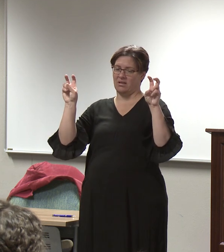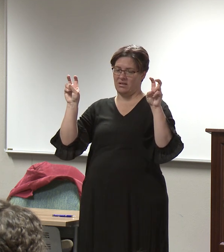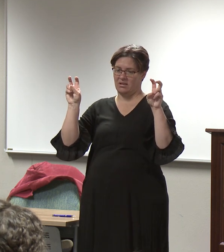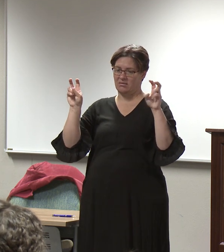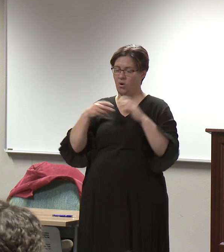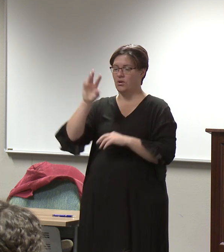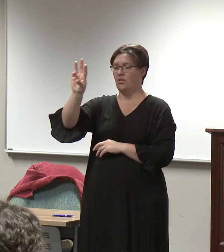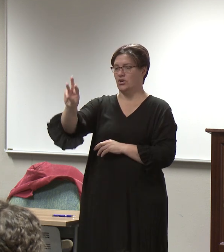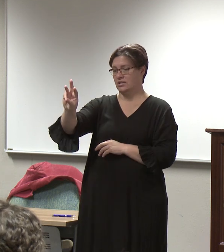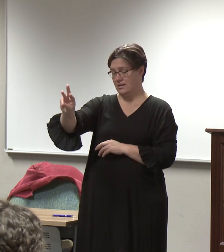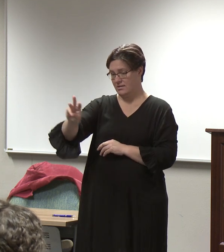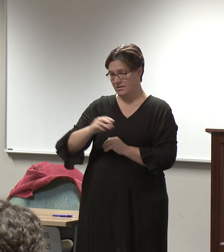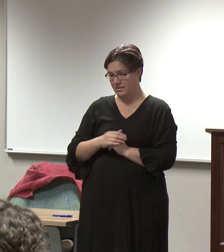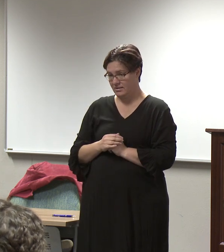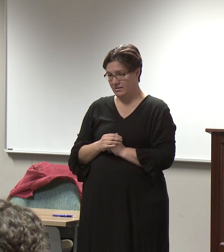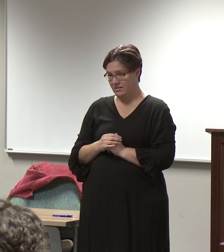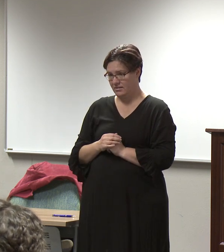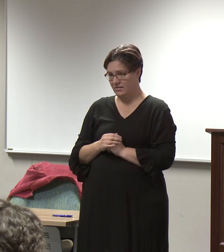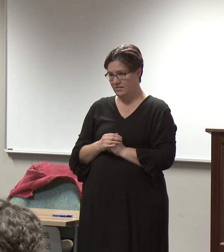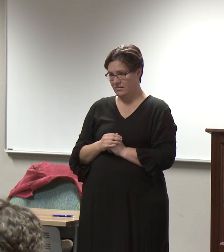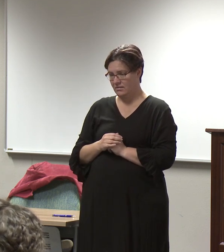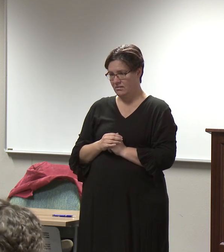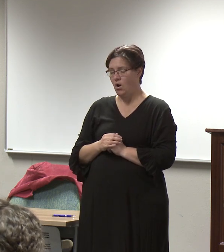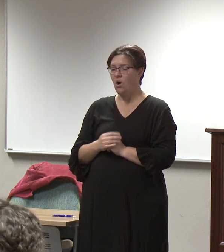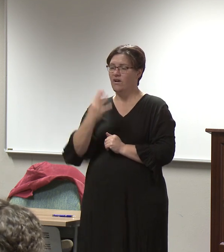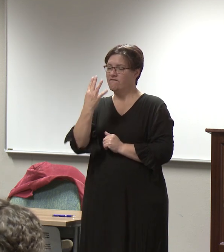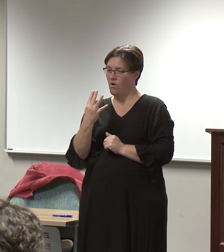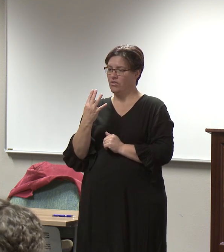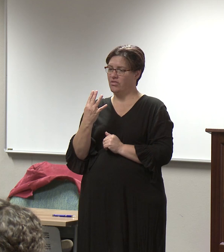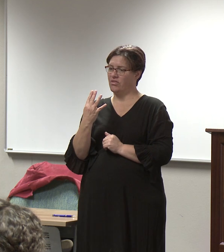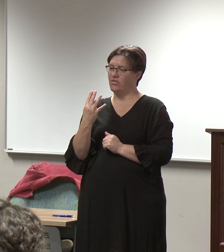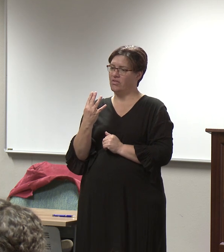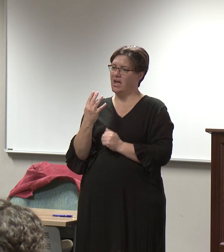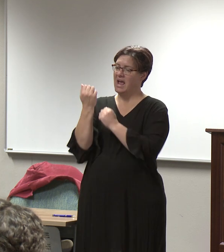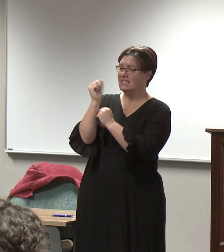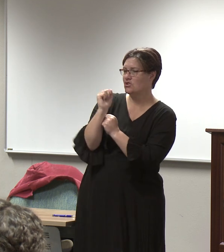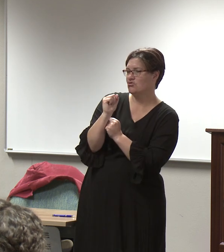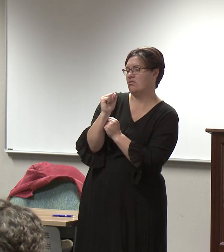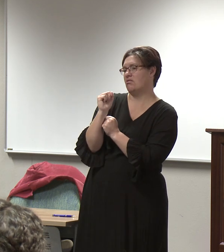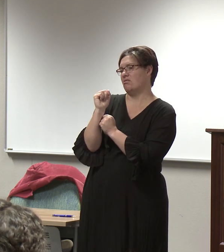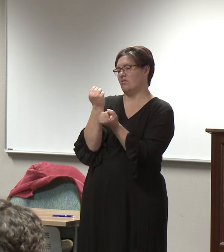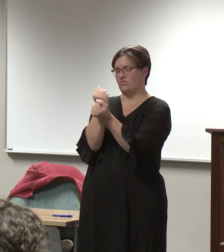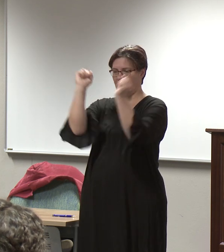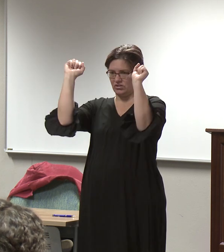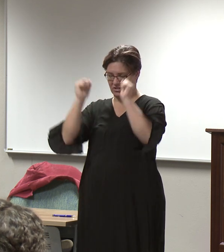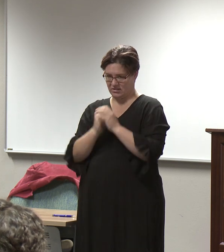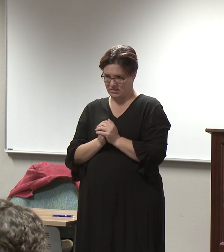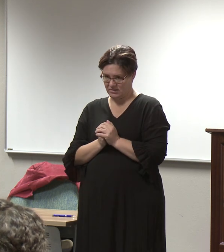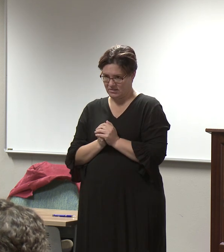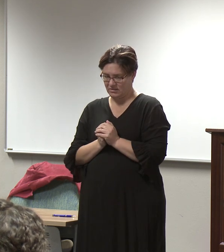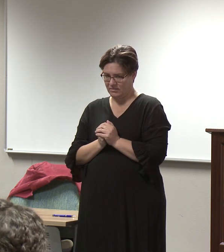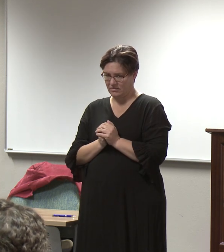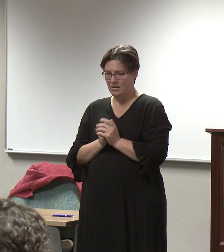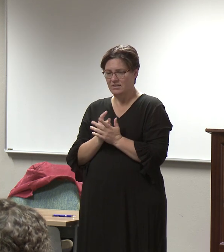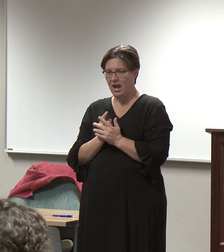on Thursday, on the fourth industrial revolution. I think that we are on the verge of a new form